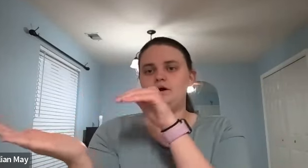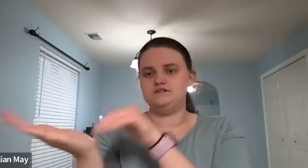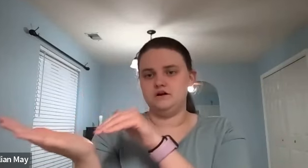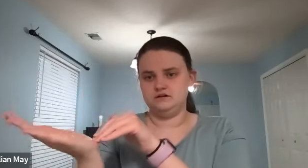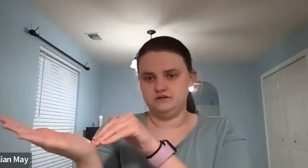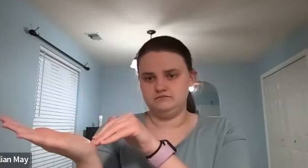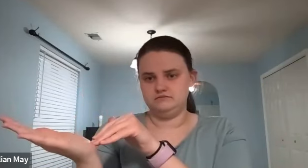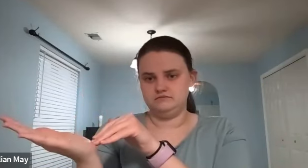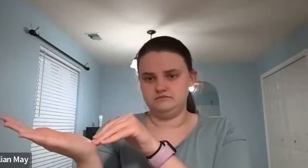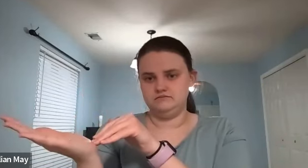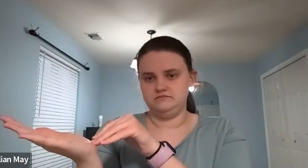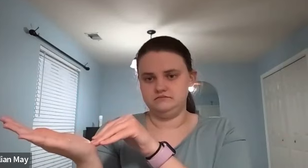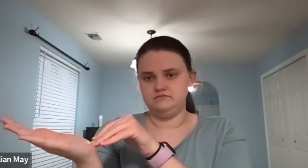or doctor.